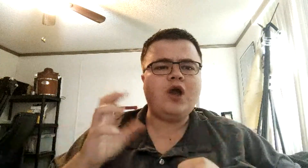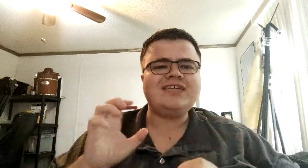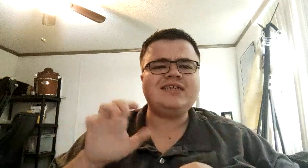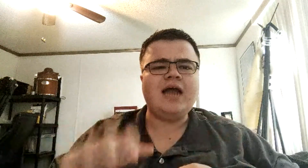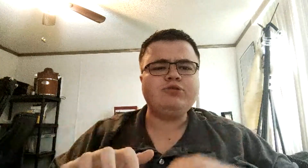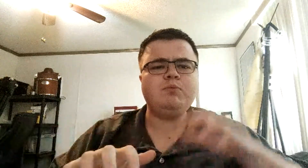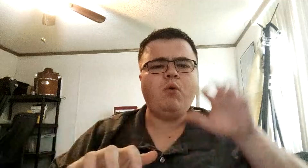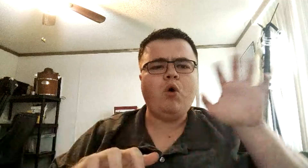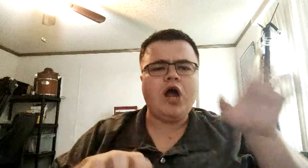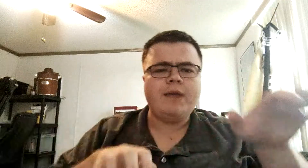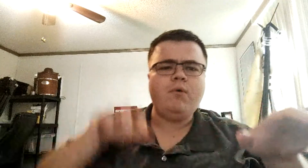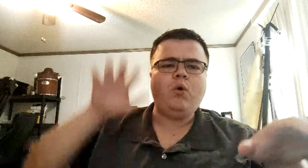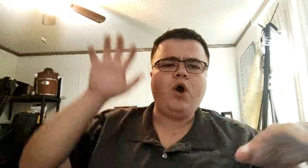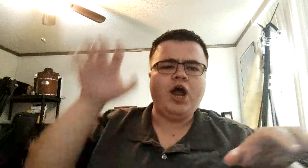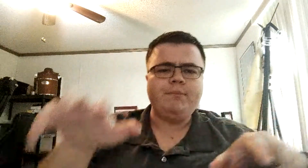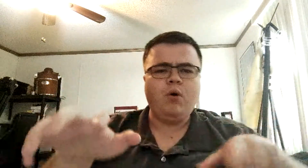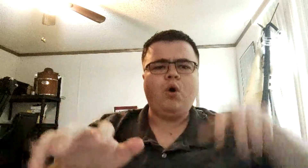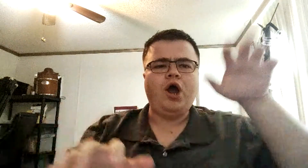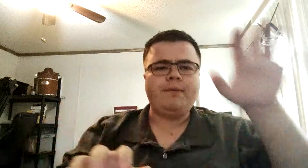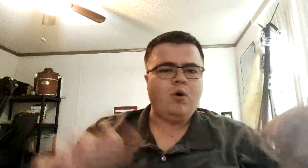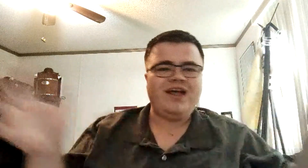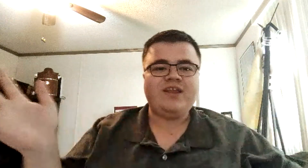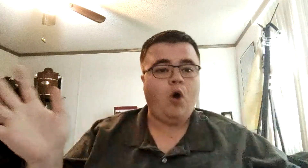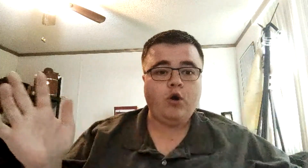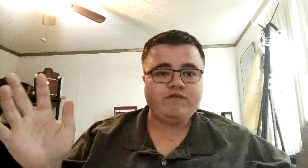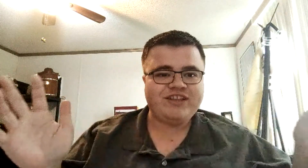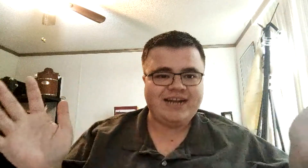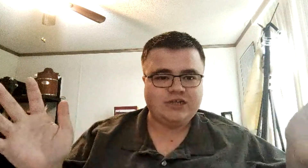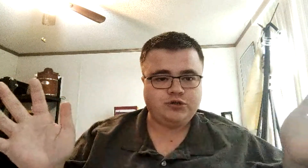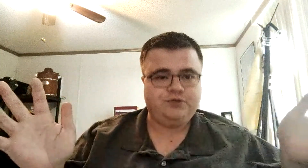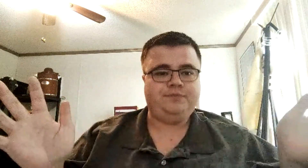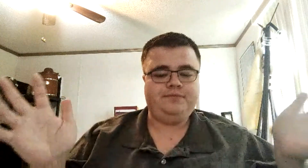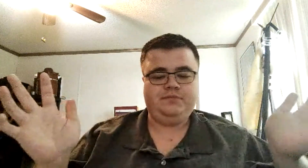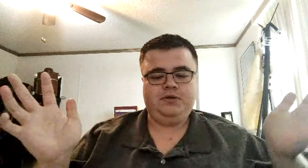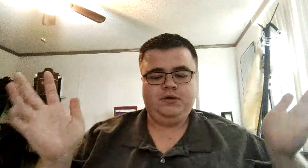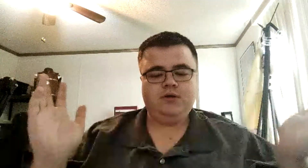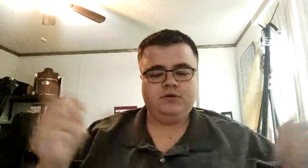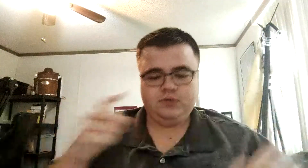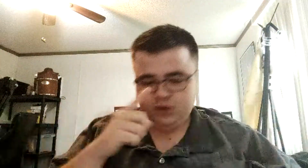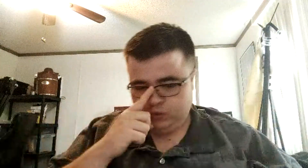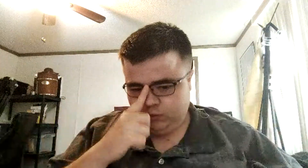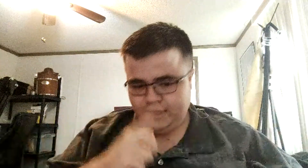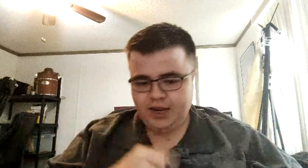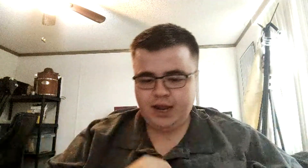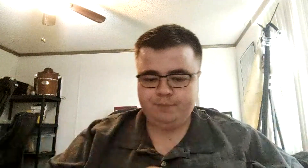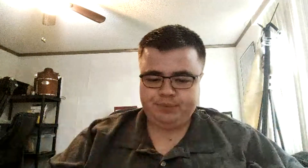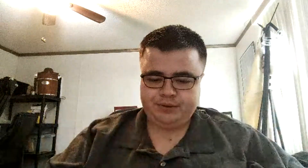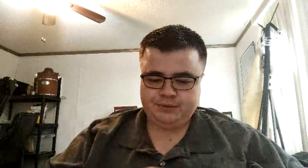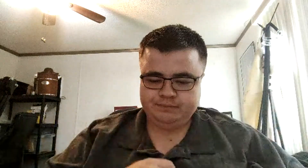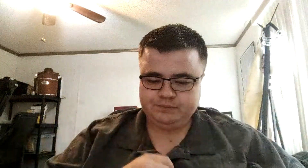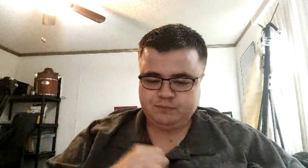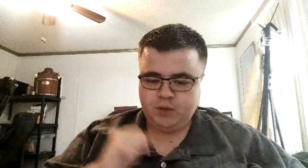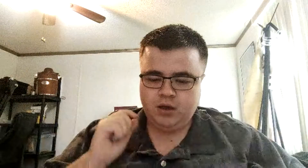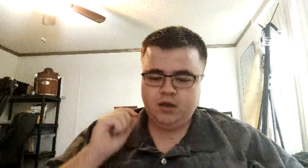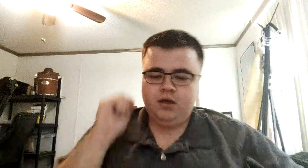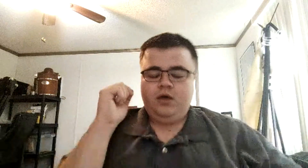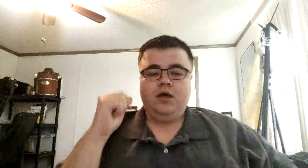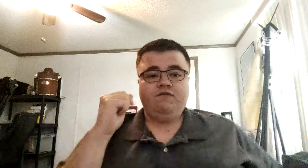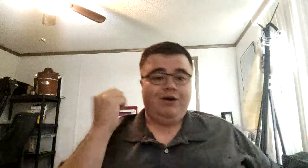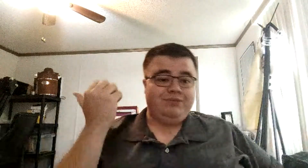to establish more and more and more and more all over the nation. So what happened? From